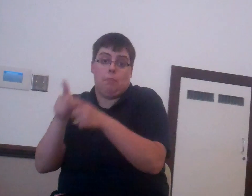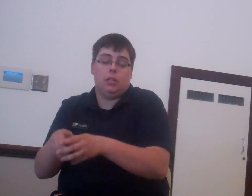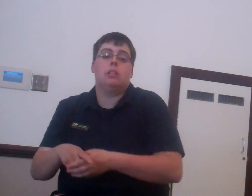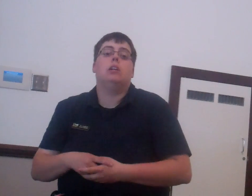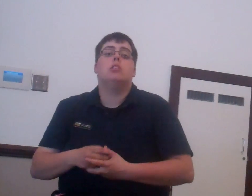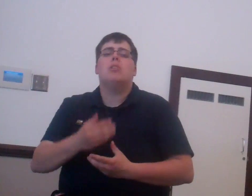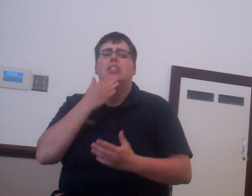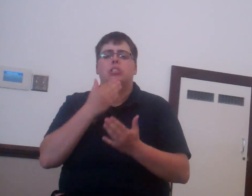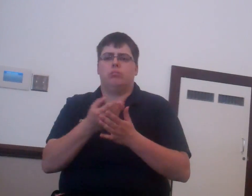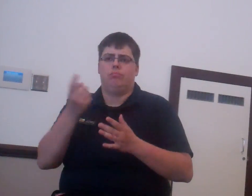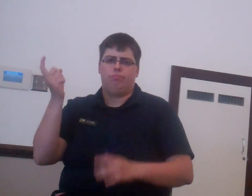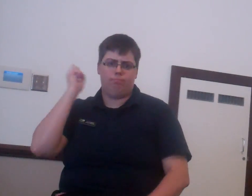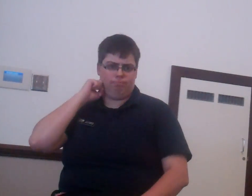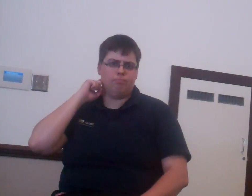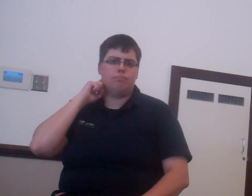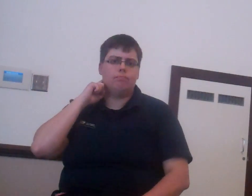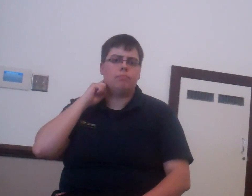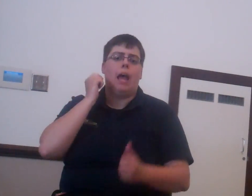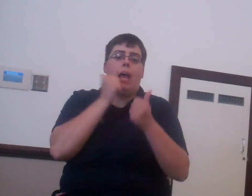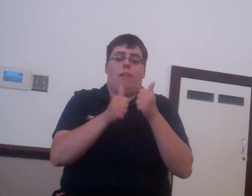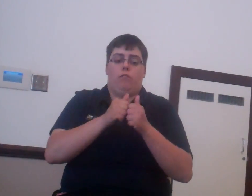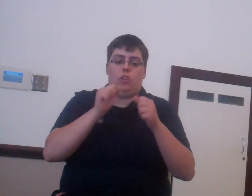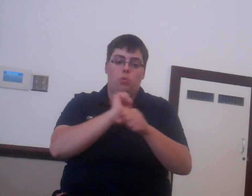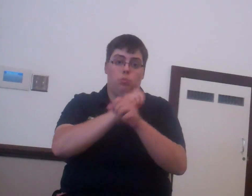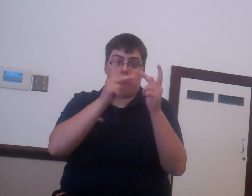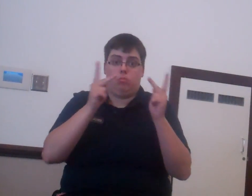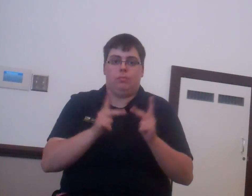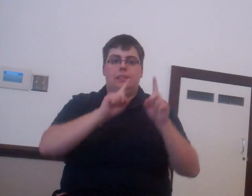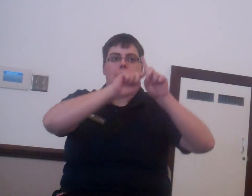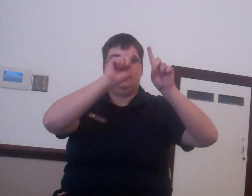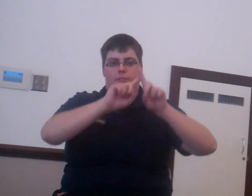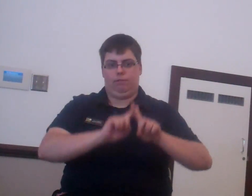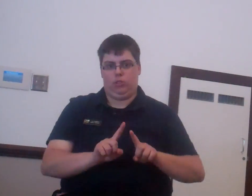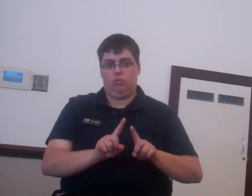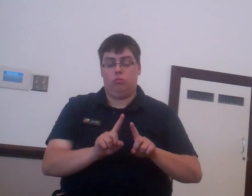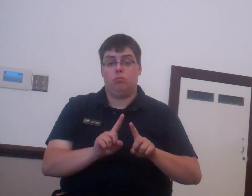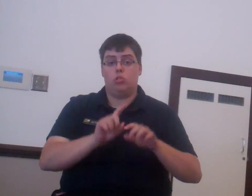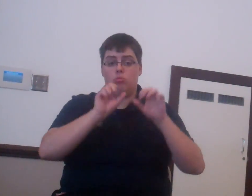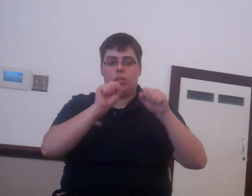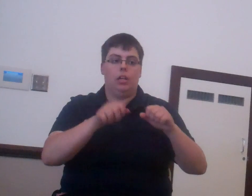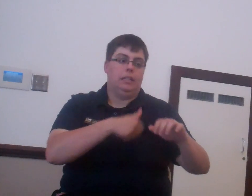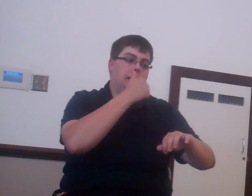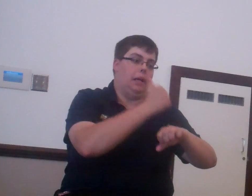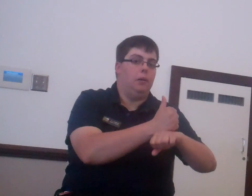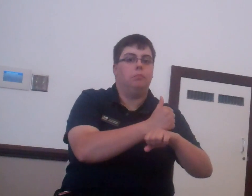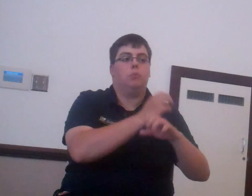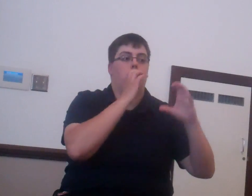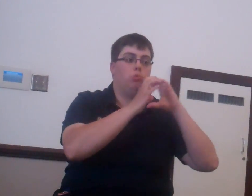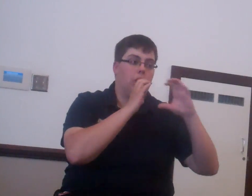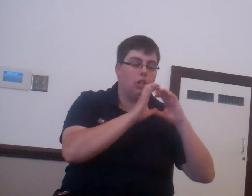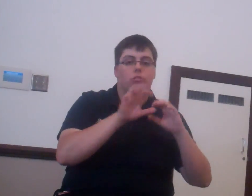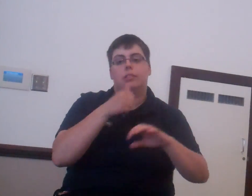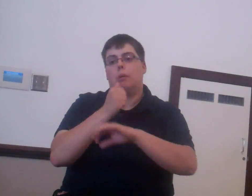workplace is different and is set up differently, and the relationships in them and the communication in them might kind of shake out